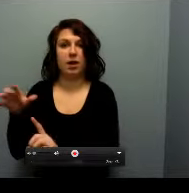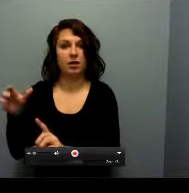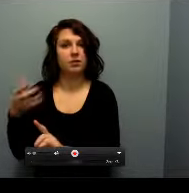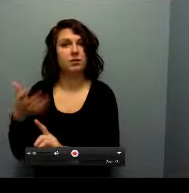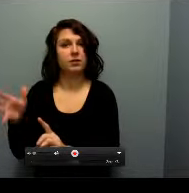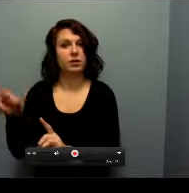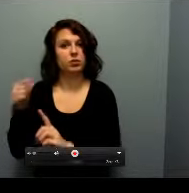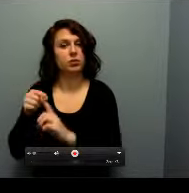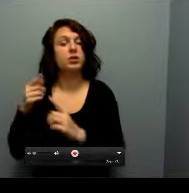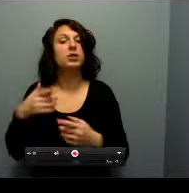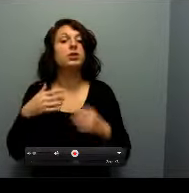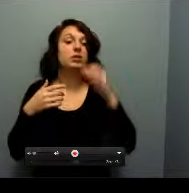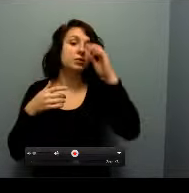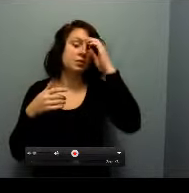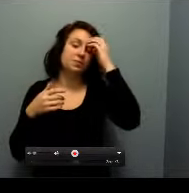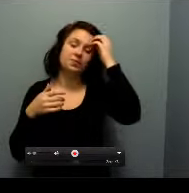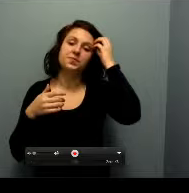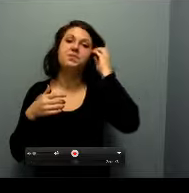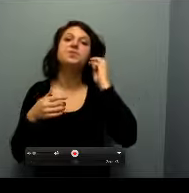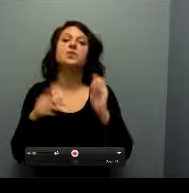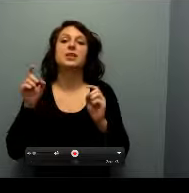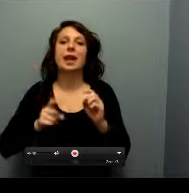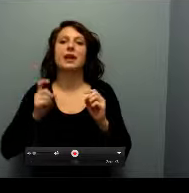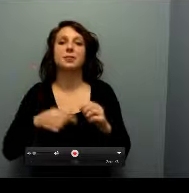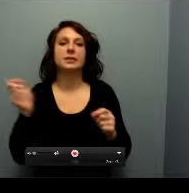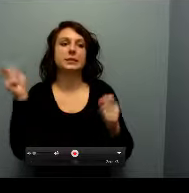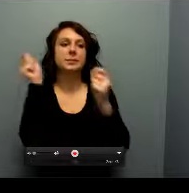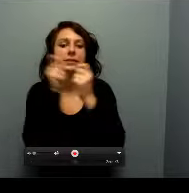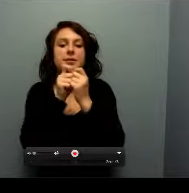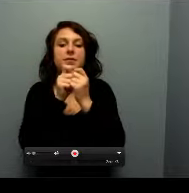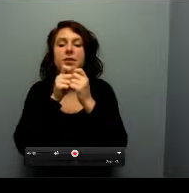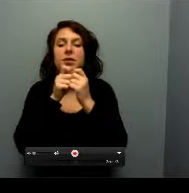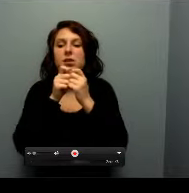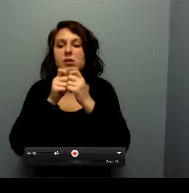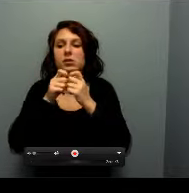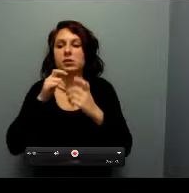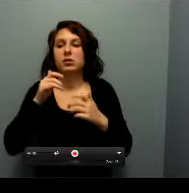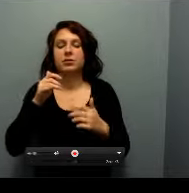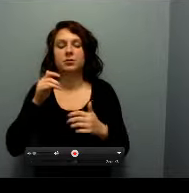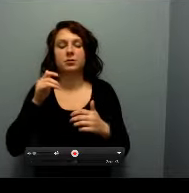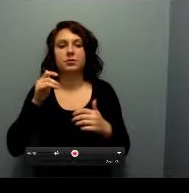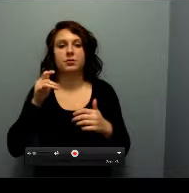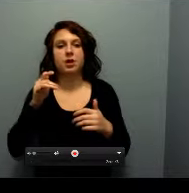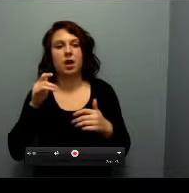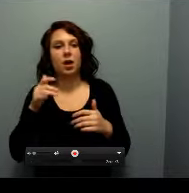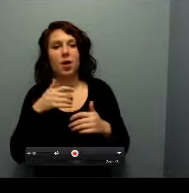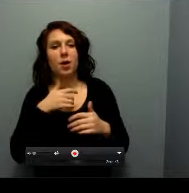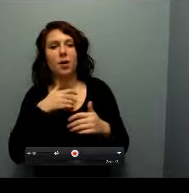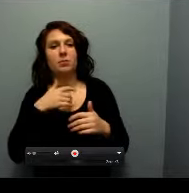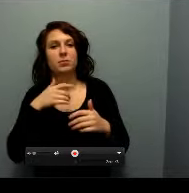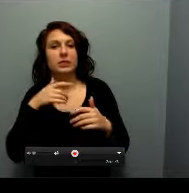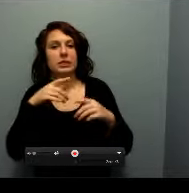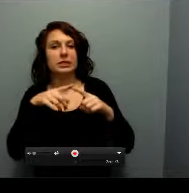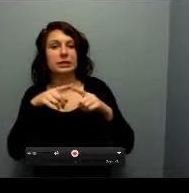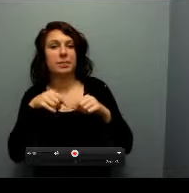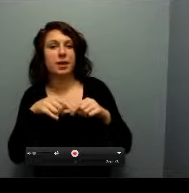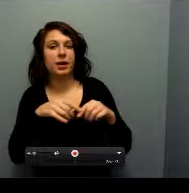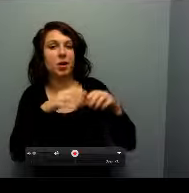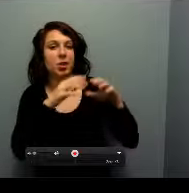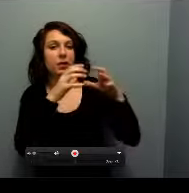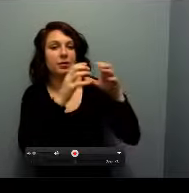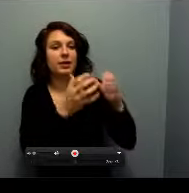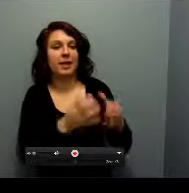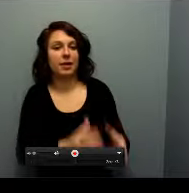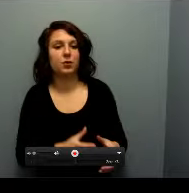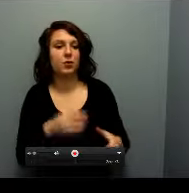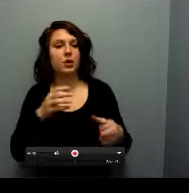They need to be specific based on the category: impact, routine, development, that kind